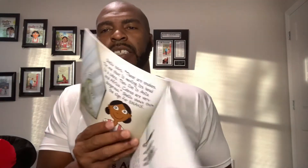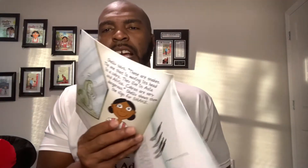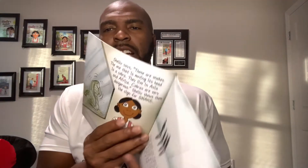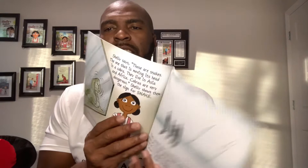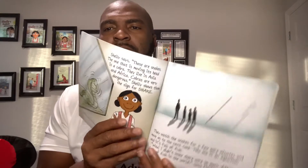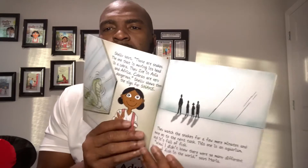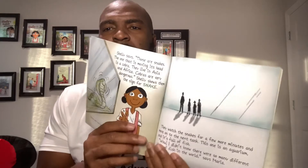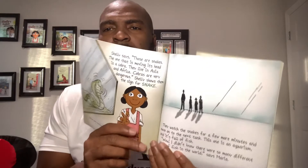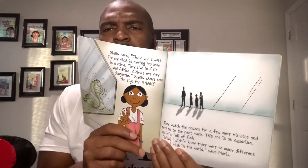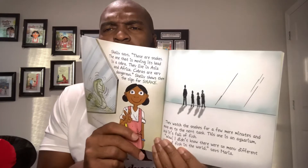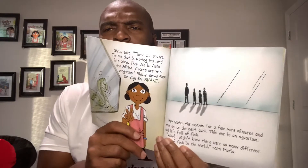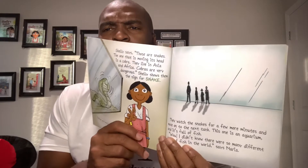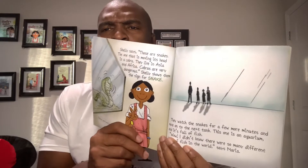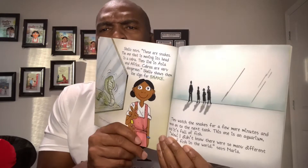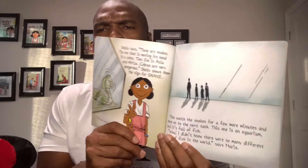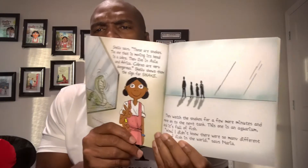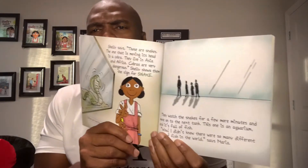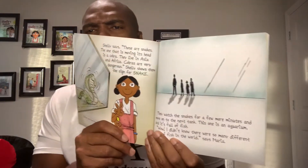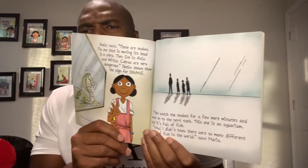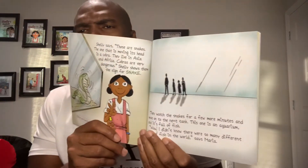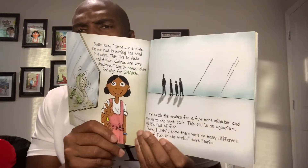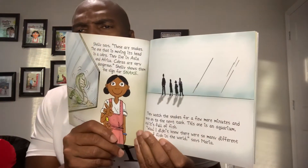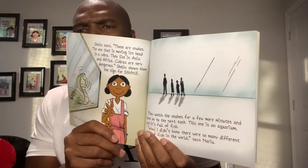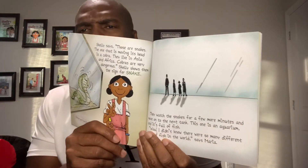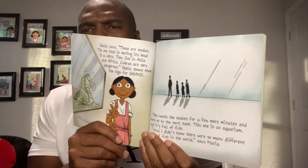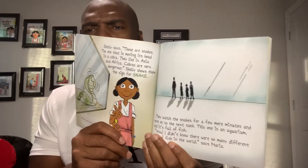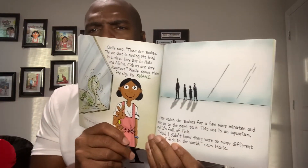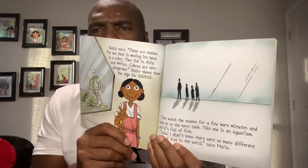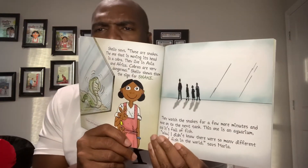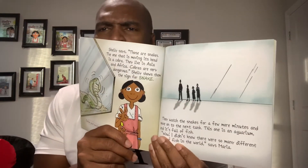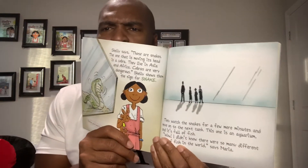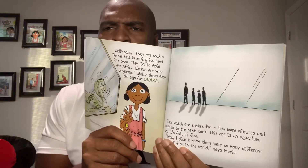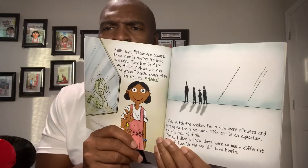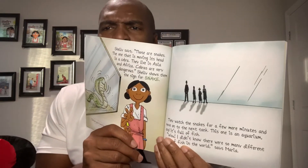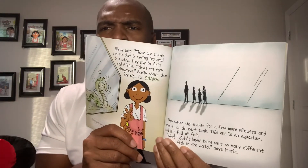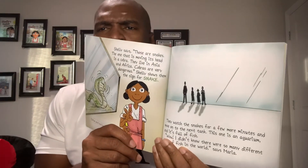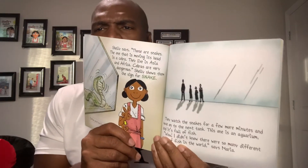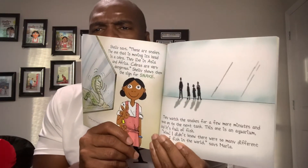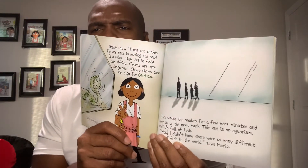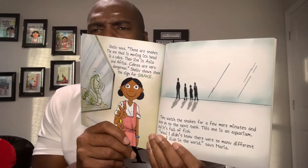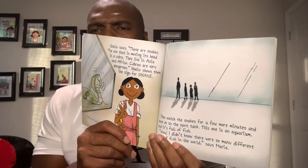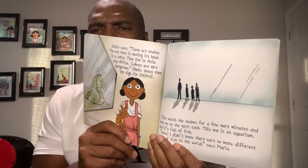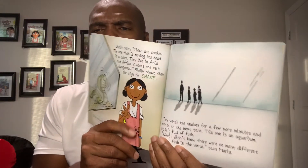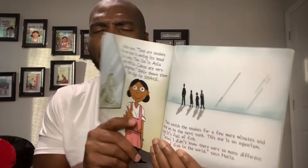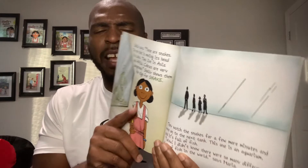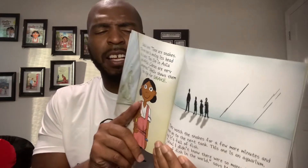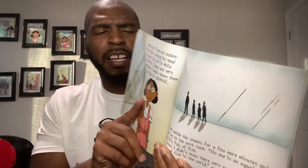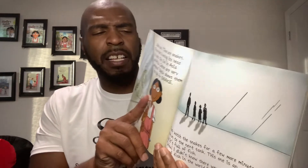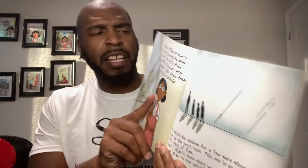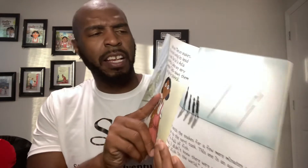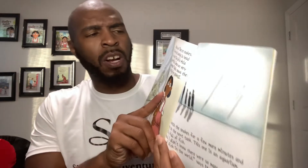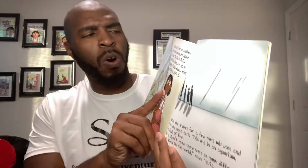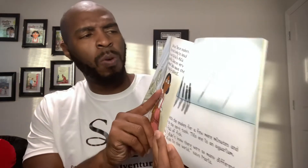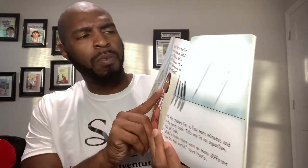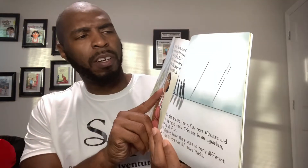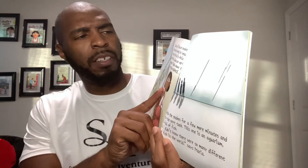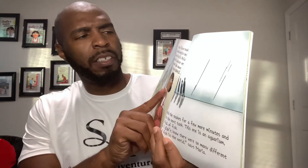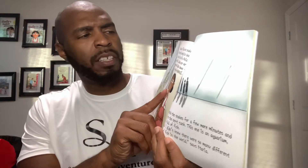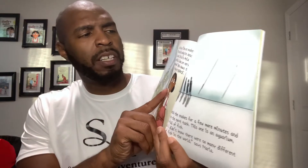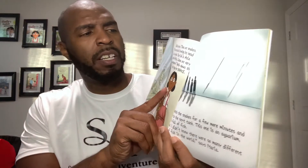Shelly says, "Those are snakes. The one that is moving his head is a cobra.